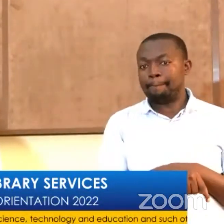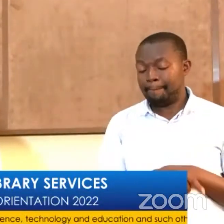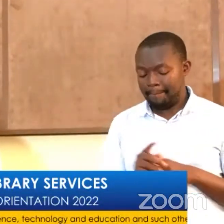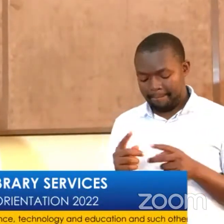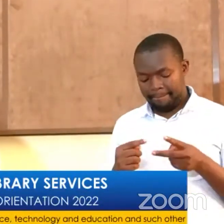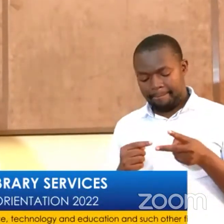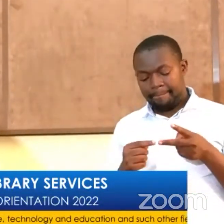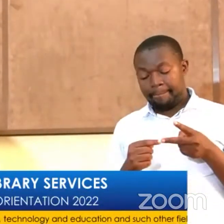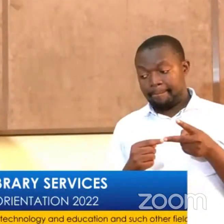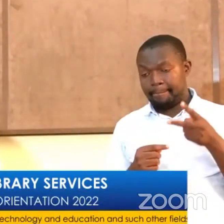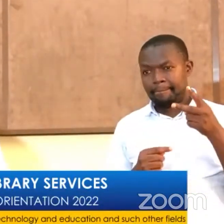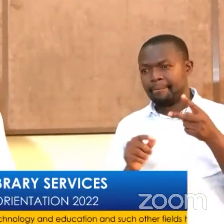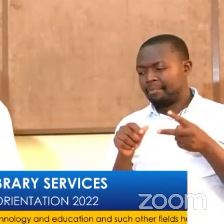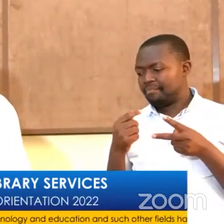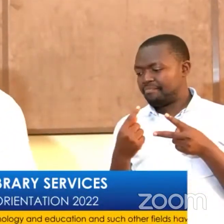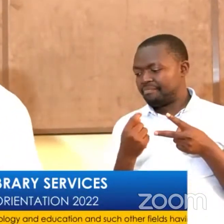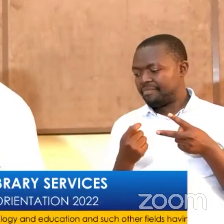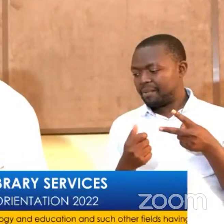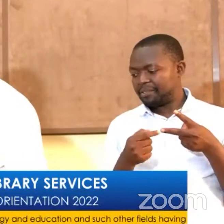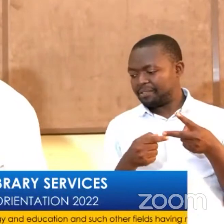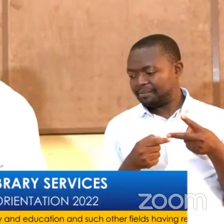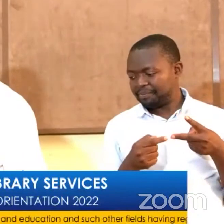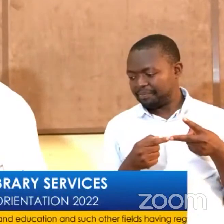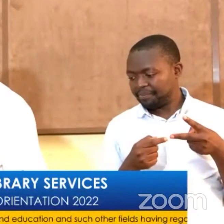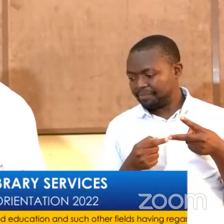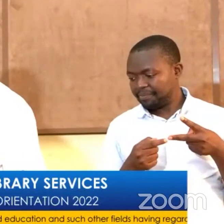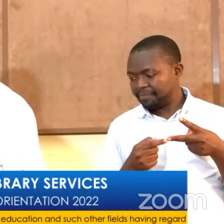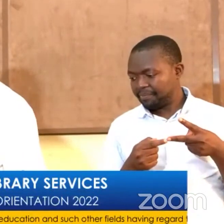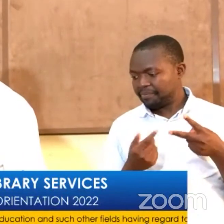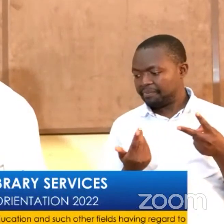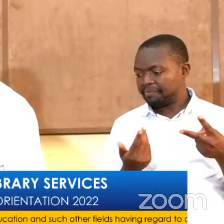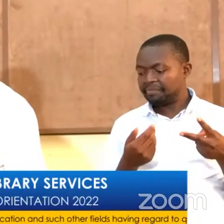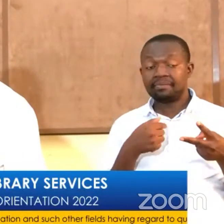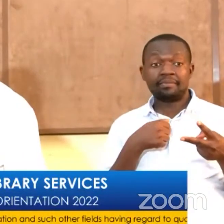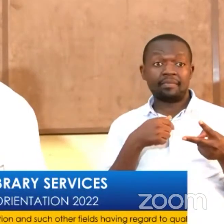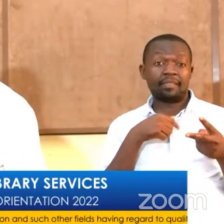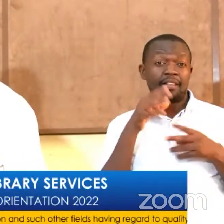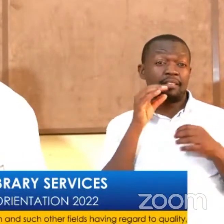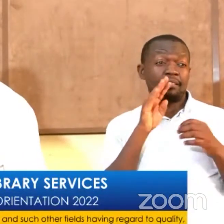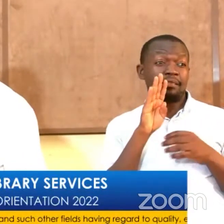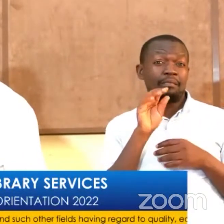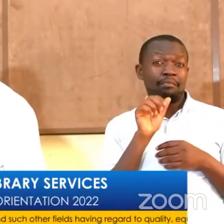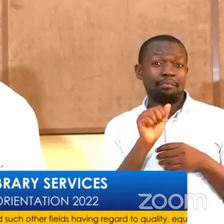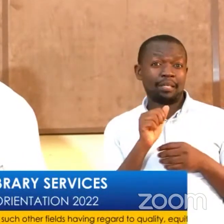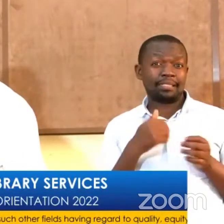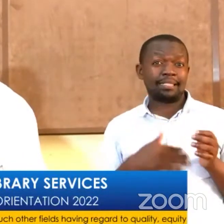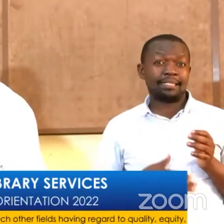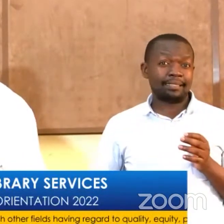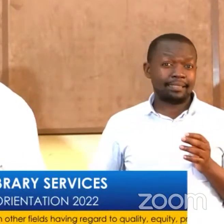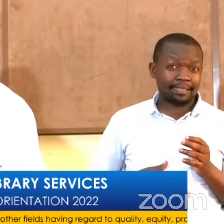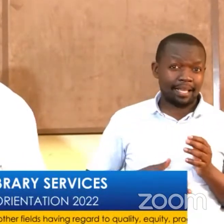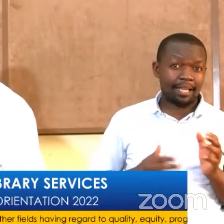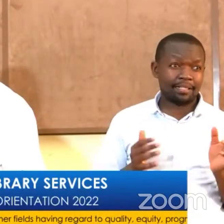Another person is asking, I'm doing Bachelor's of Science.